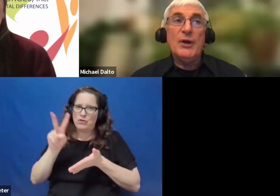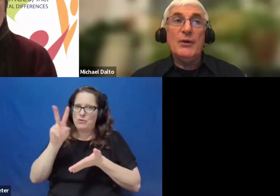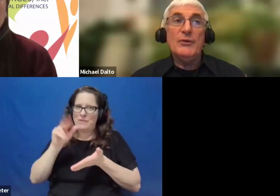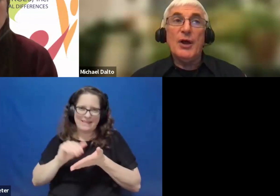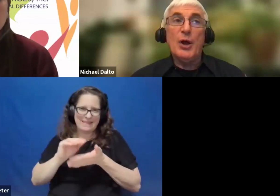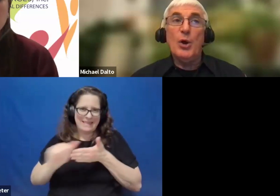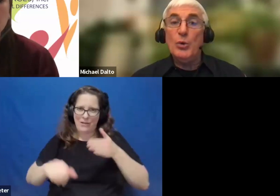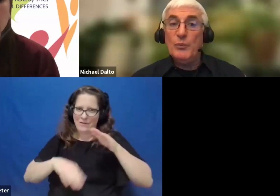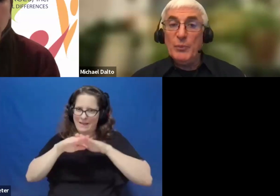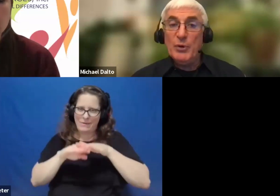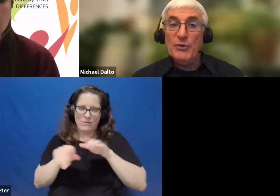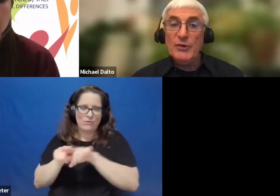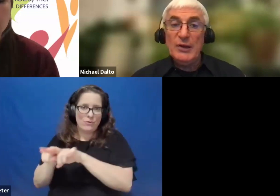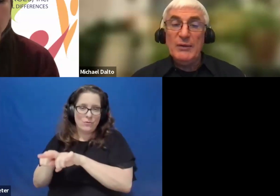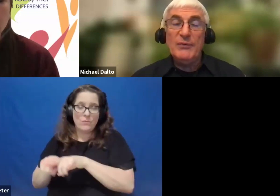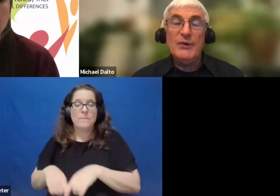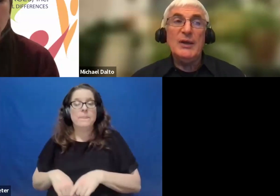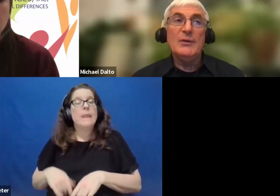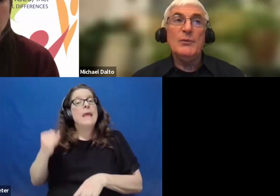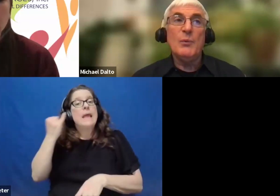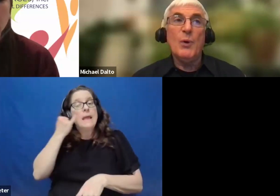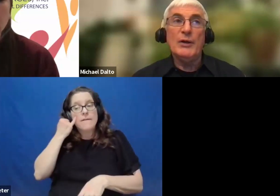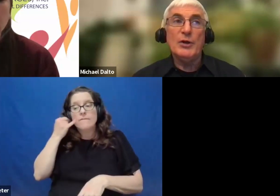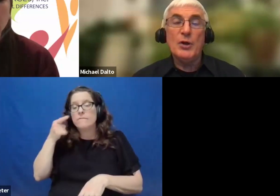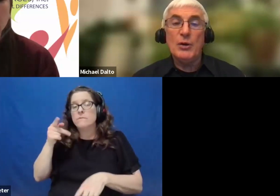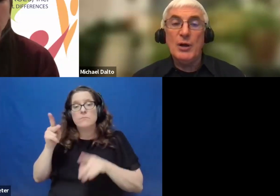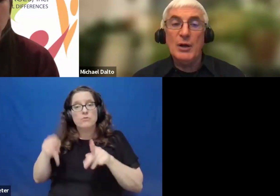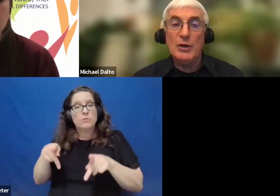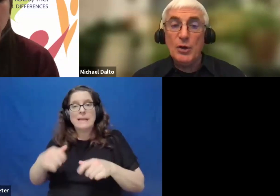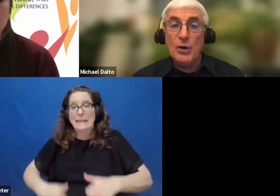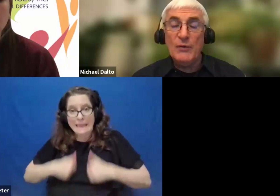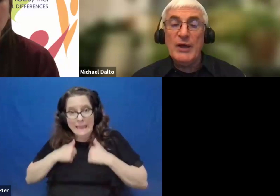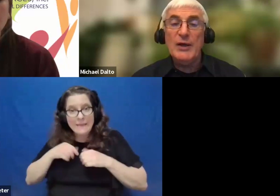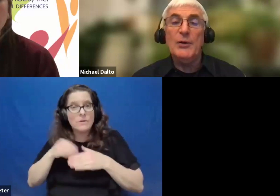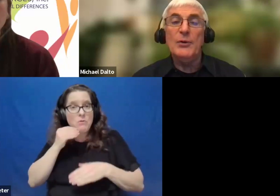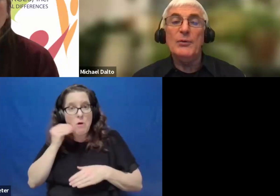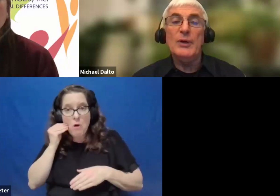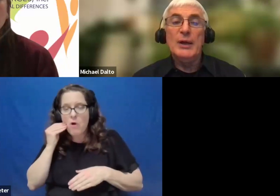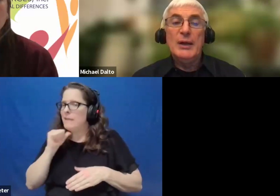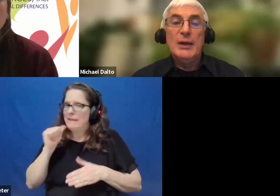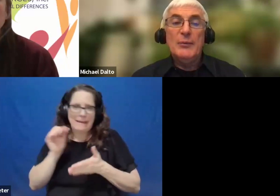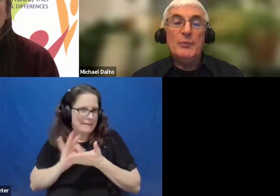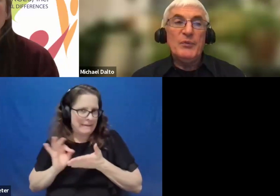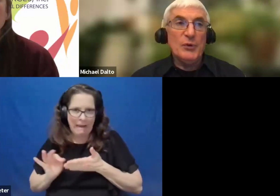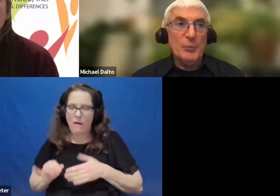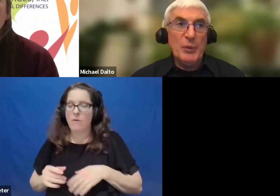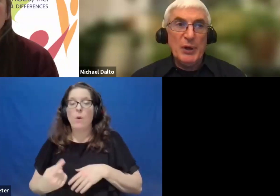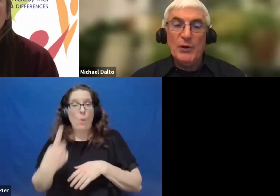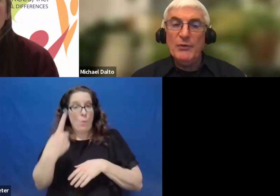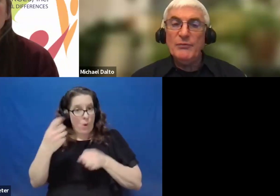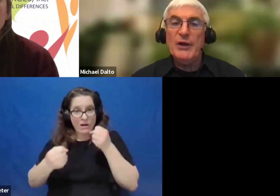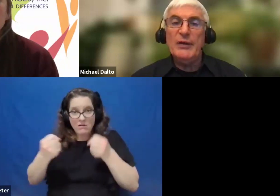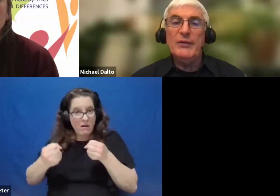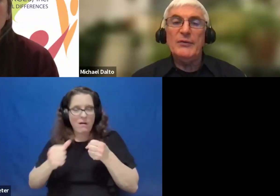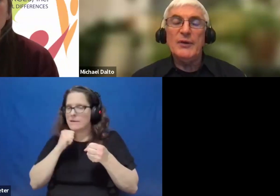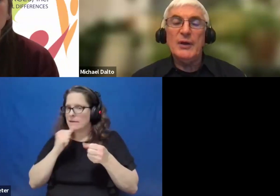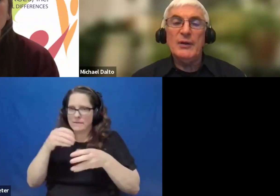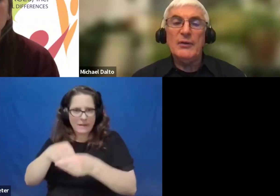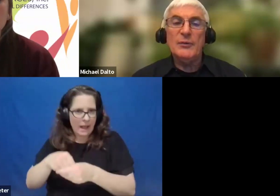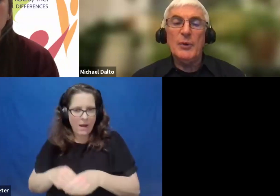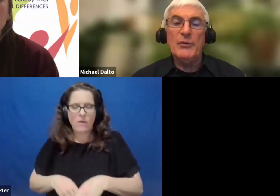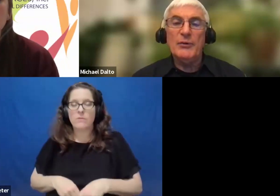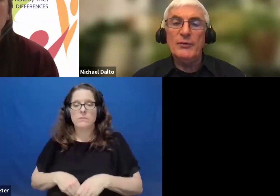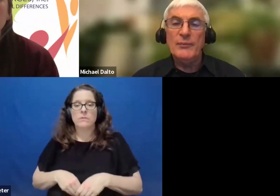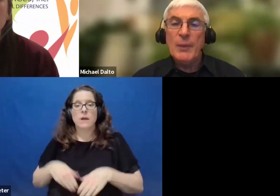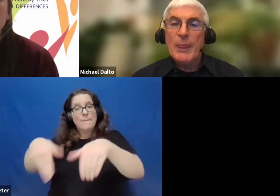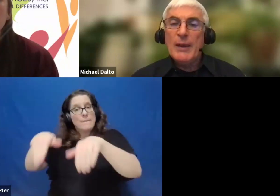Neither does a home the person lives in, one car they own, certain burial funds, and